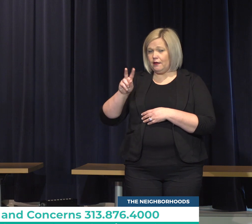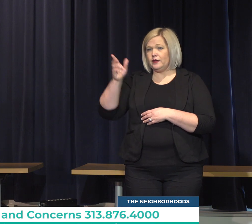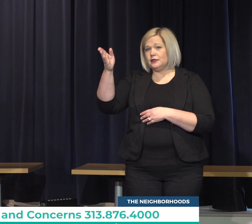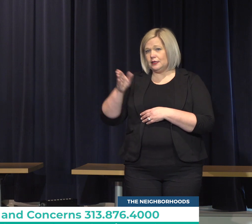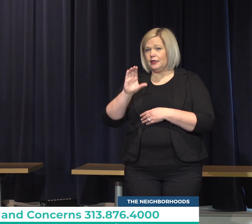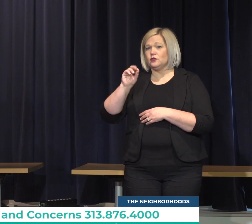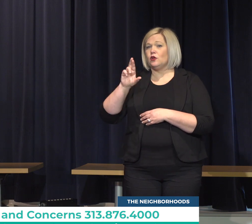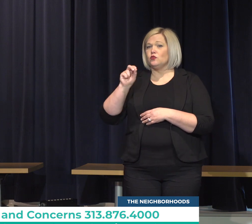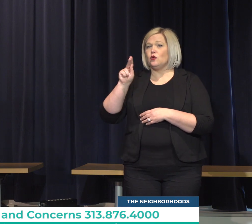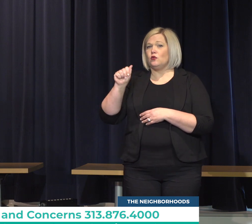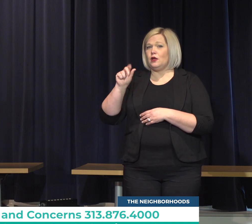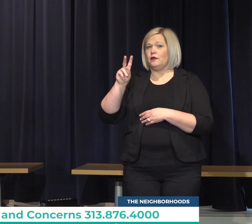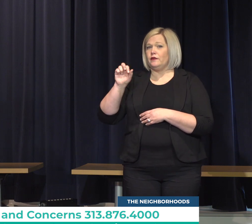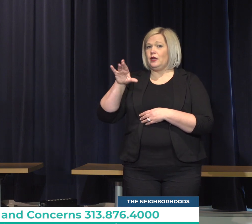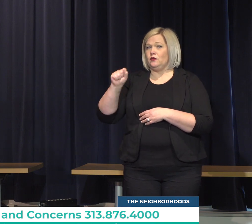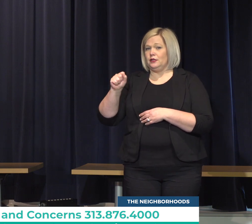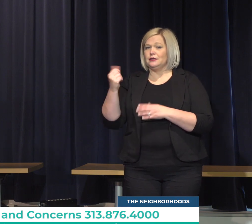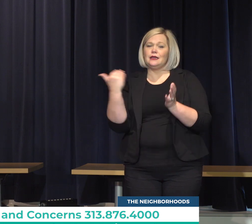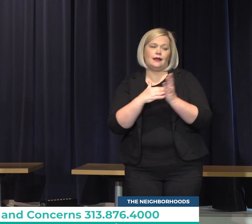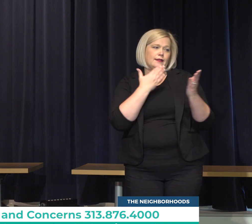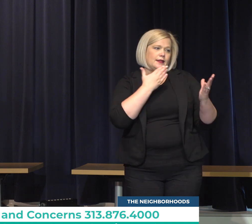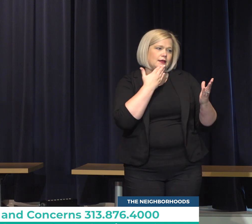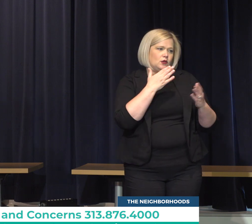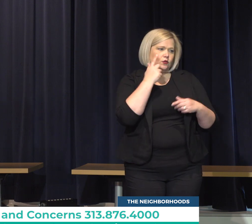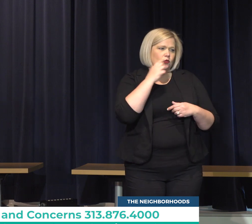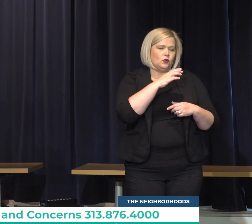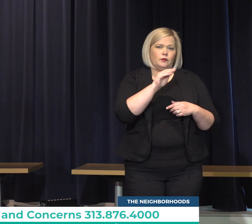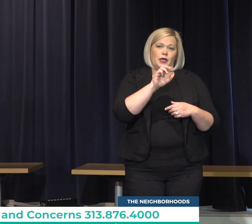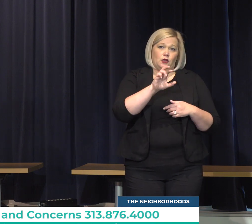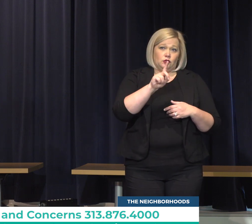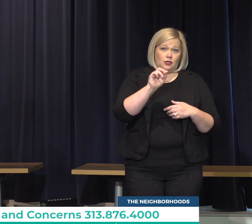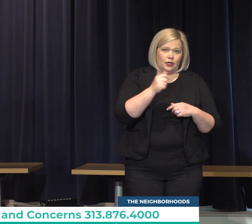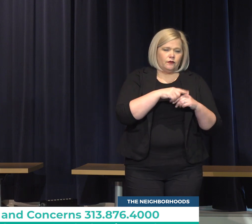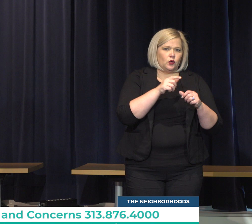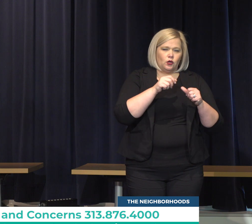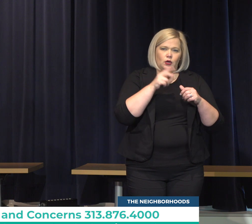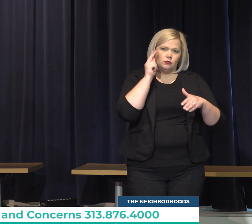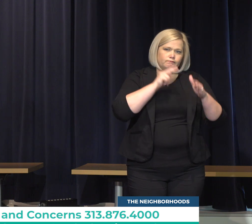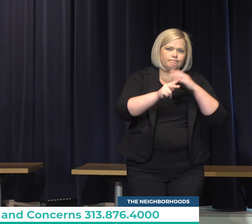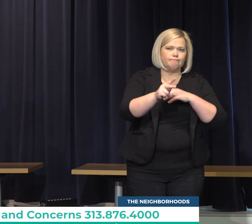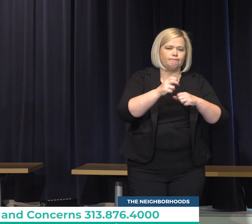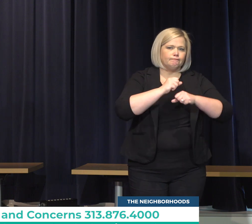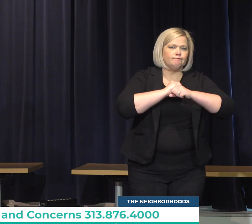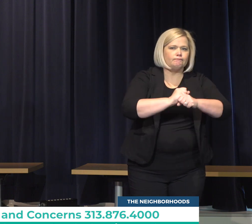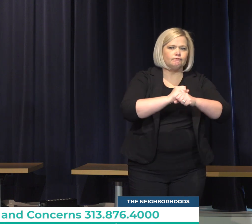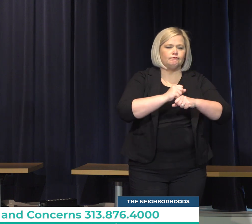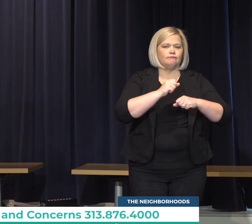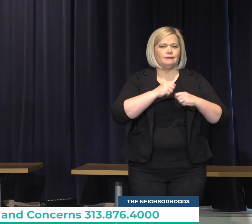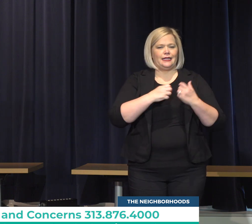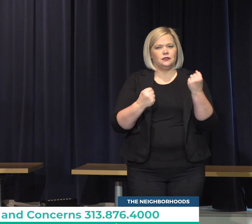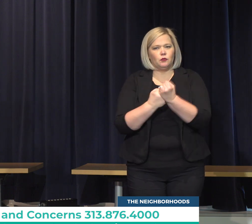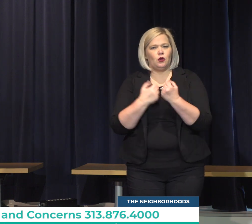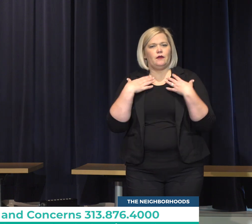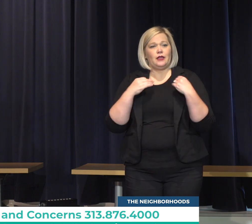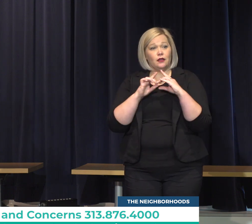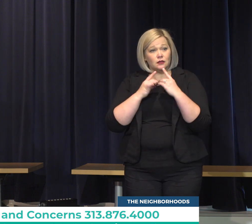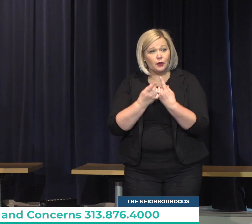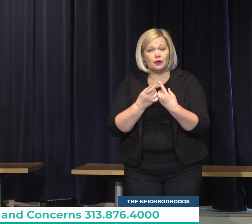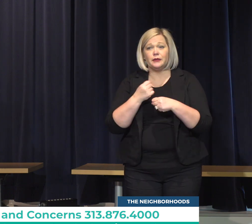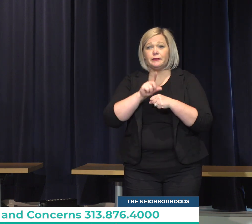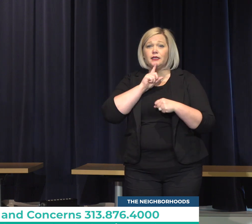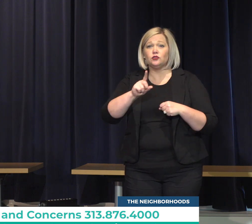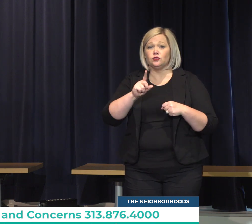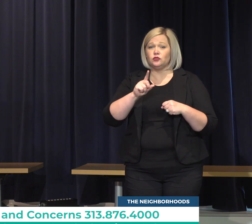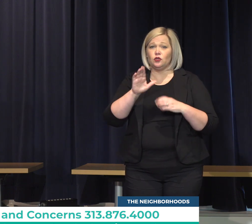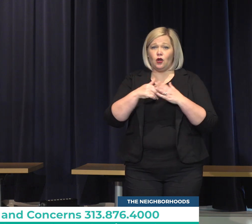detroitmi.gov/coronavirus. Again, thank you to Mayor Duggan for your foresight and your continued support of the Detroit Health Department, and to ensure